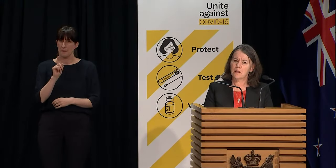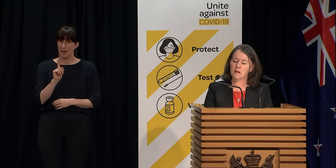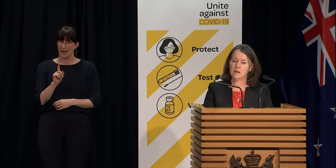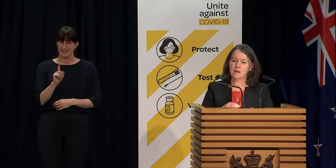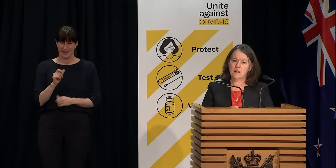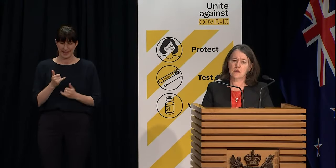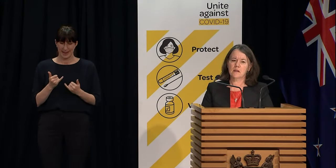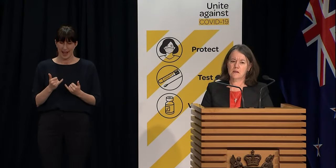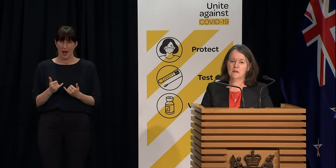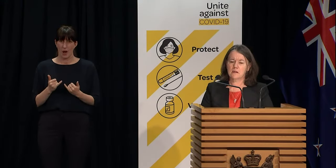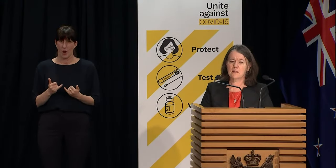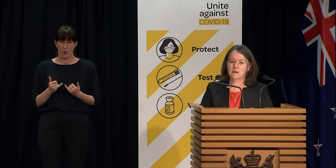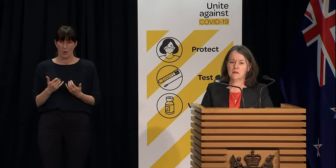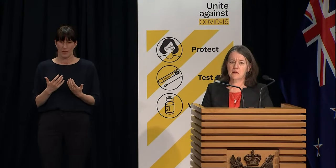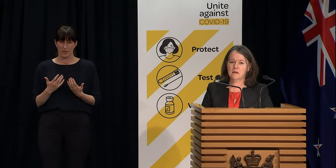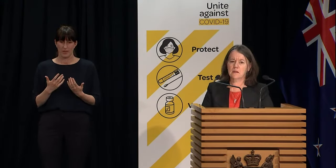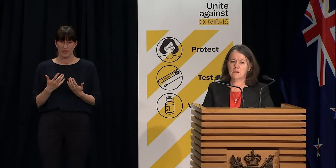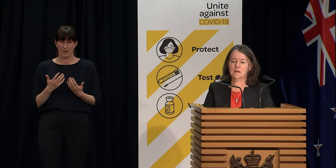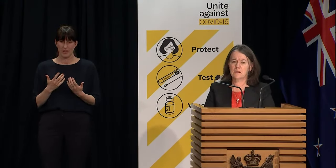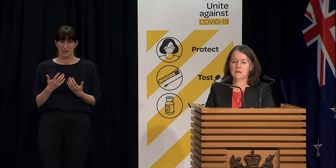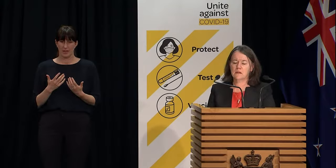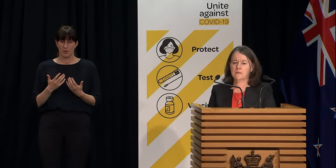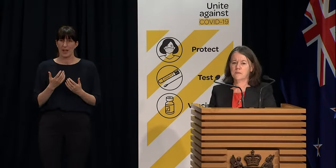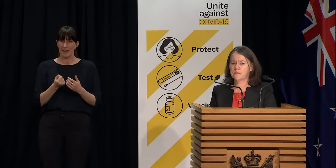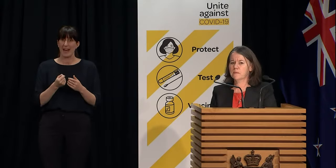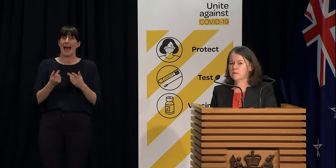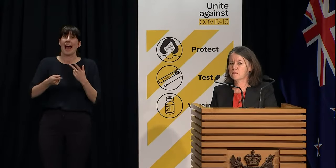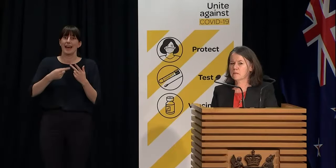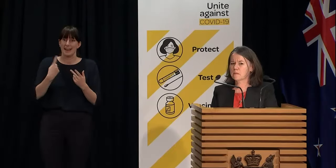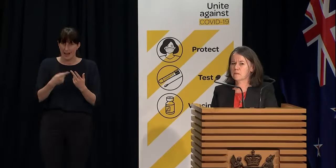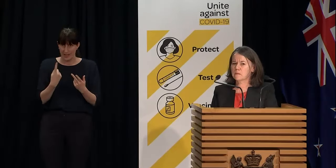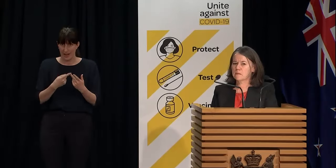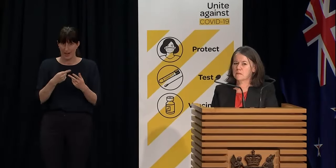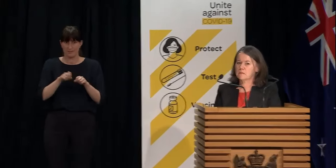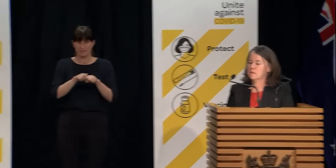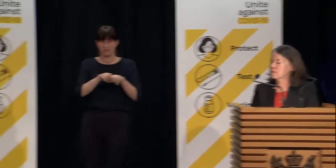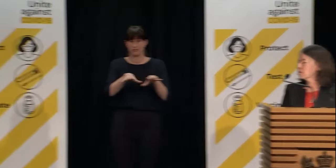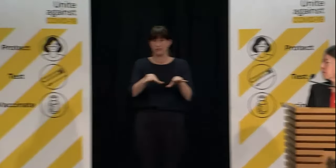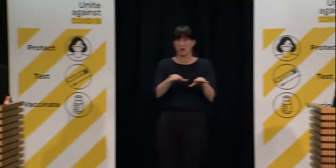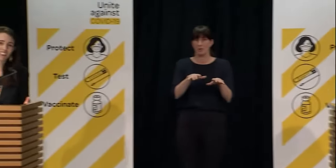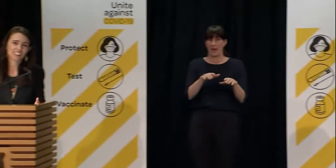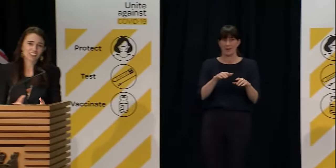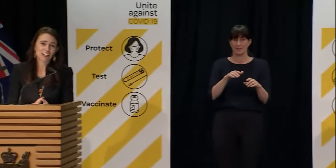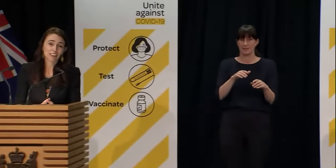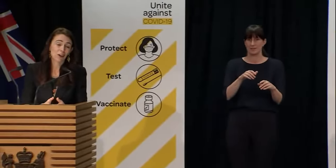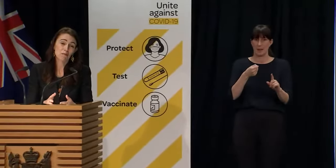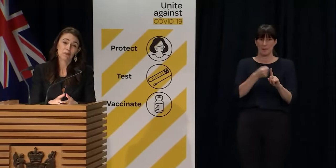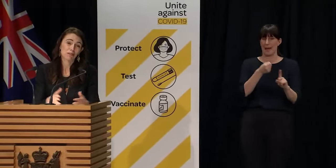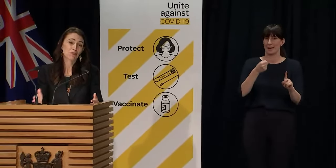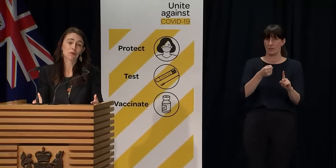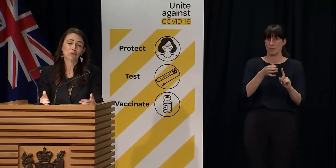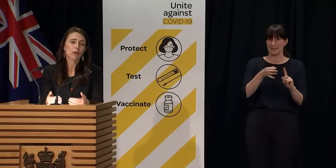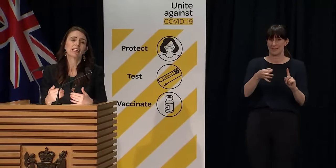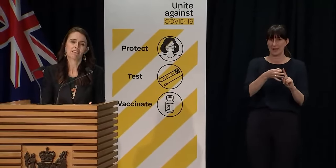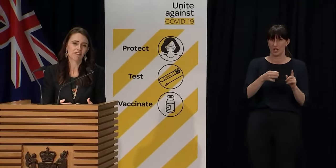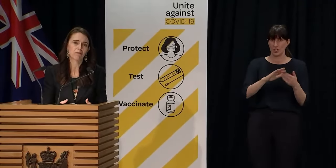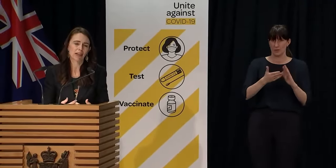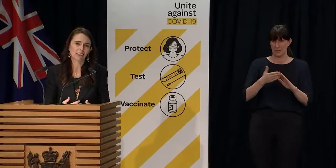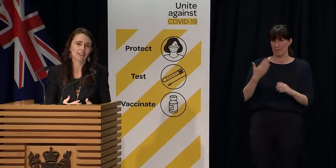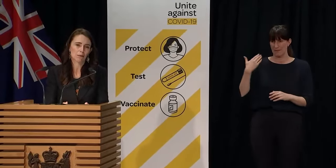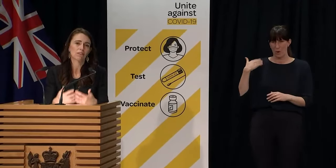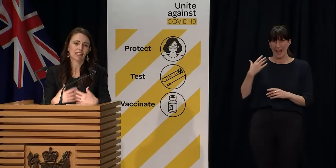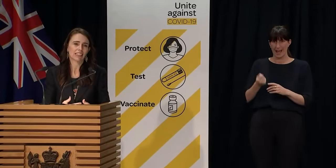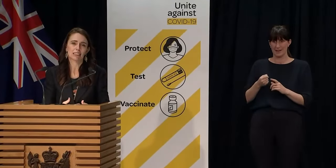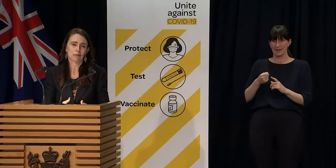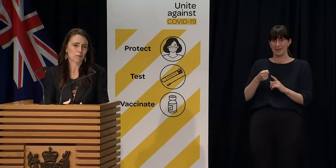an outbreak that's affected the Pacific community predominantly. Well, why did you not learn from that? There's been communication the entire time, but of course if we're getting